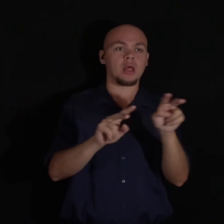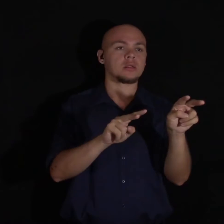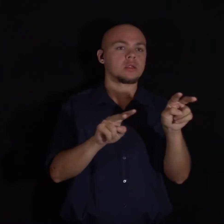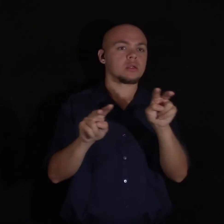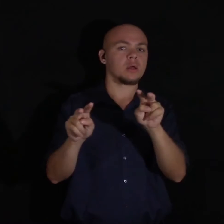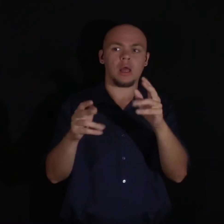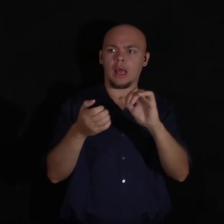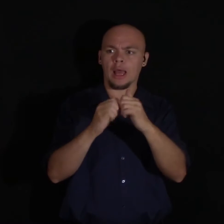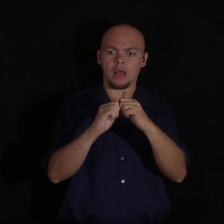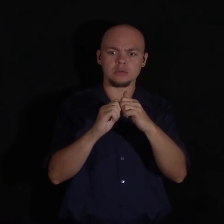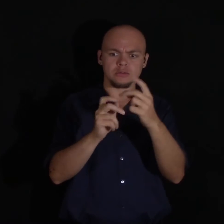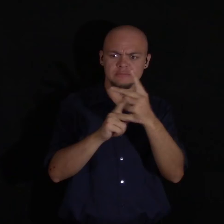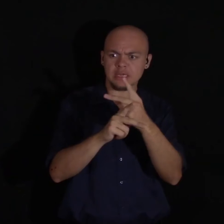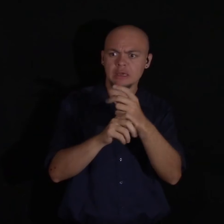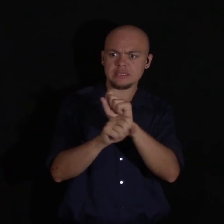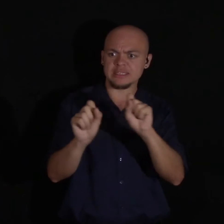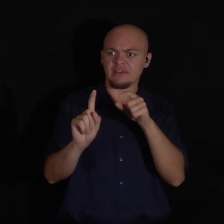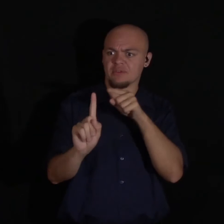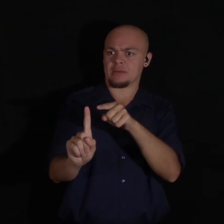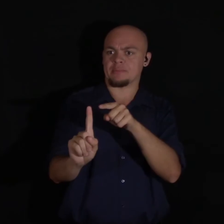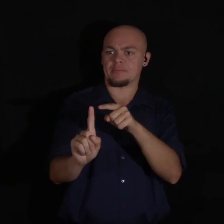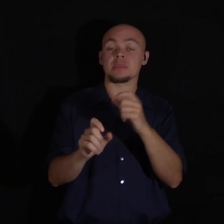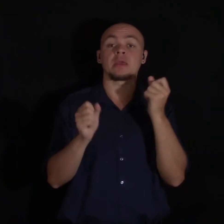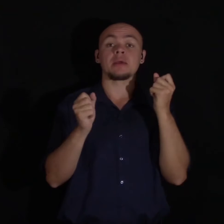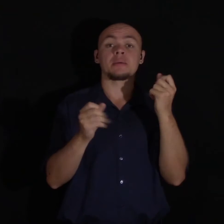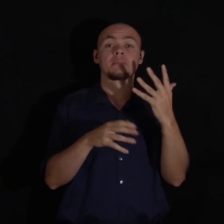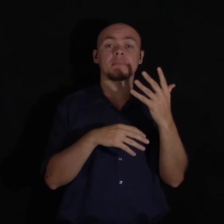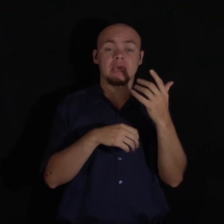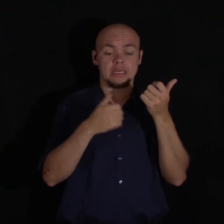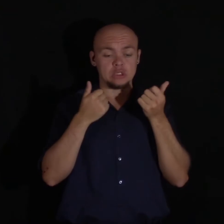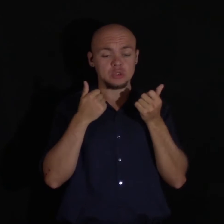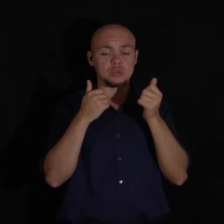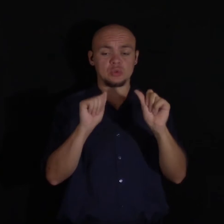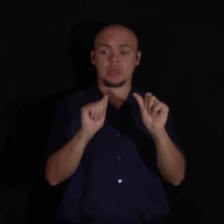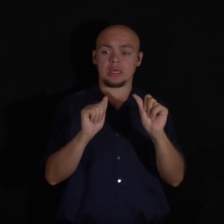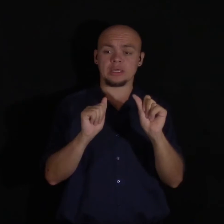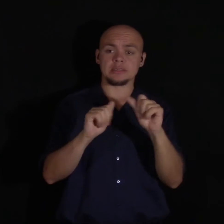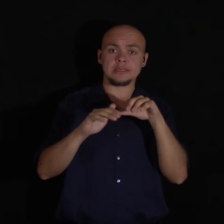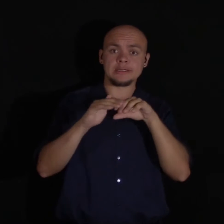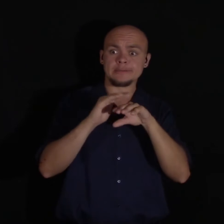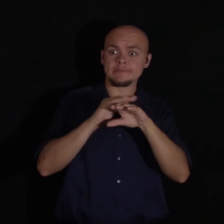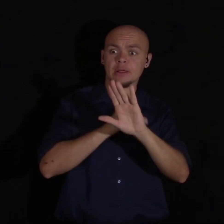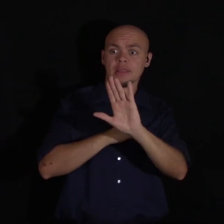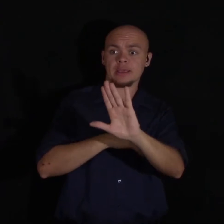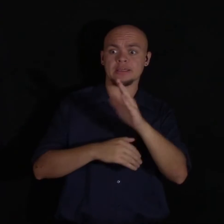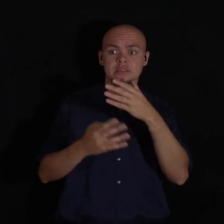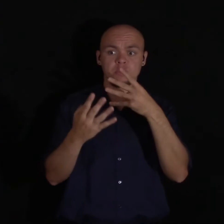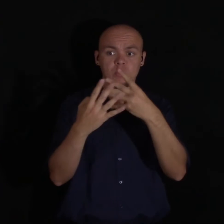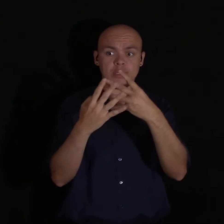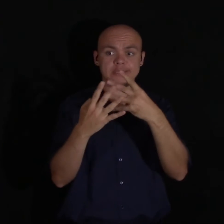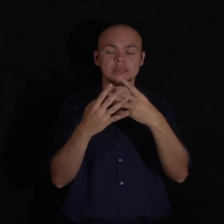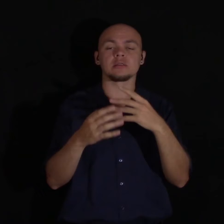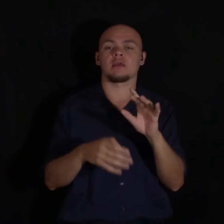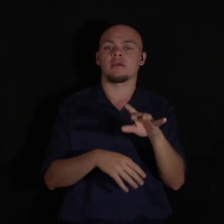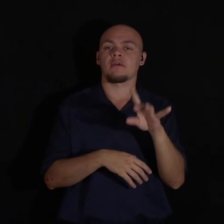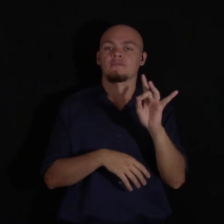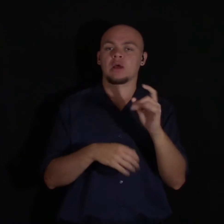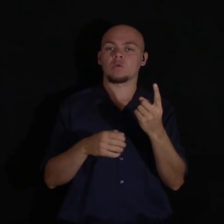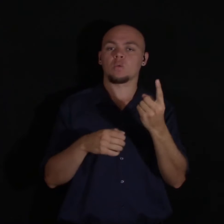means. After many fruitless attempts to gain admittance to the prison, he found a strongly grated window in